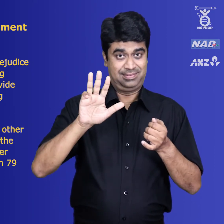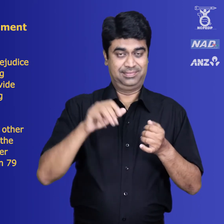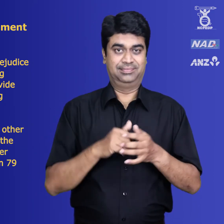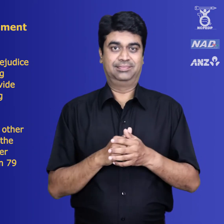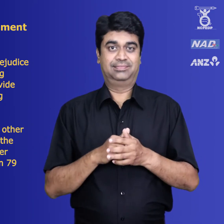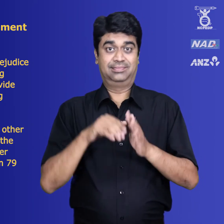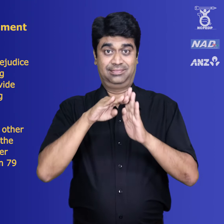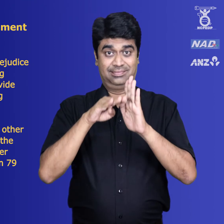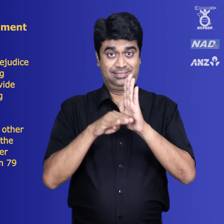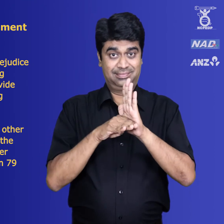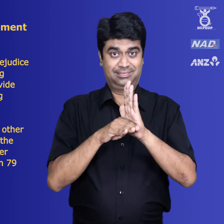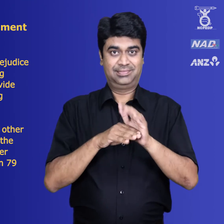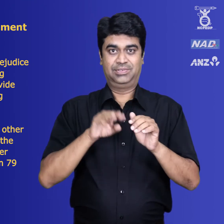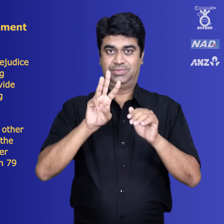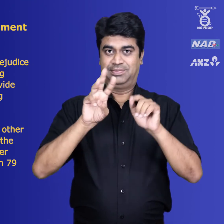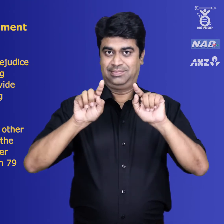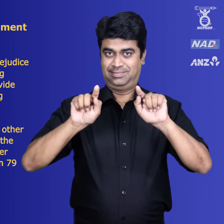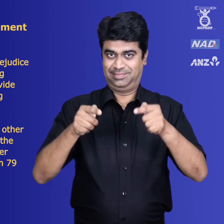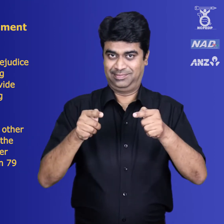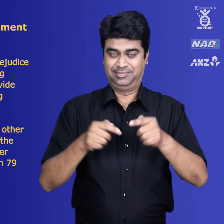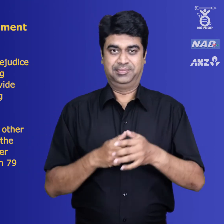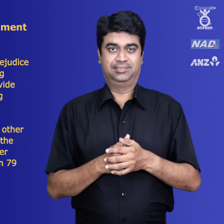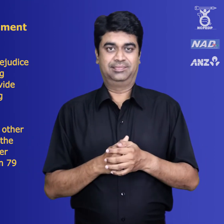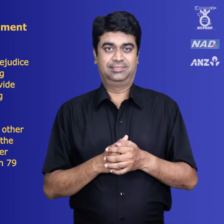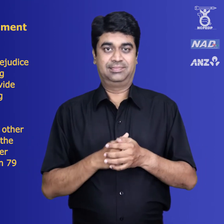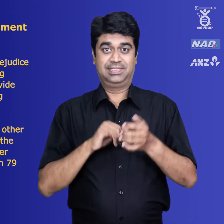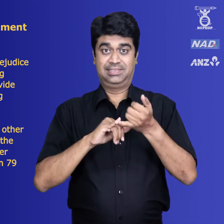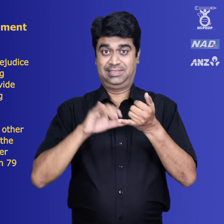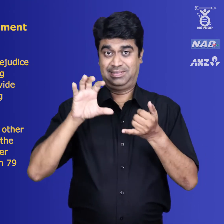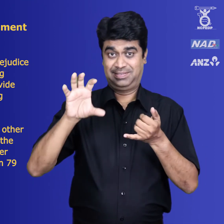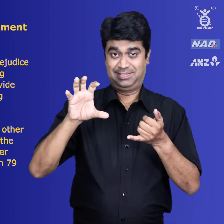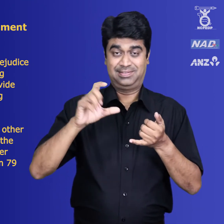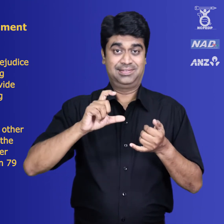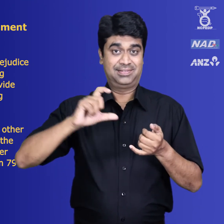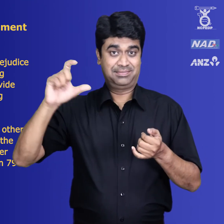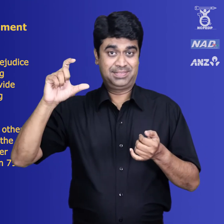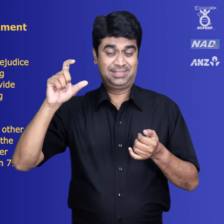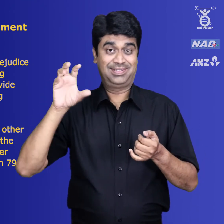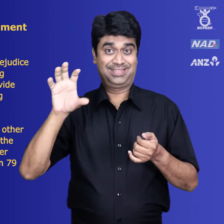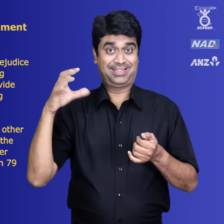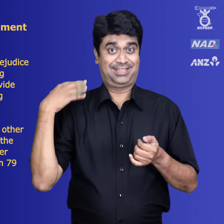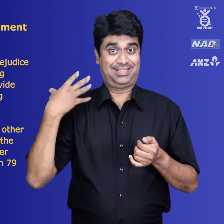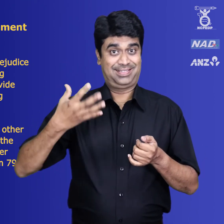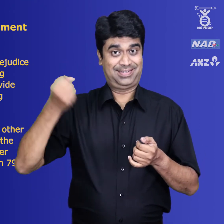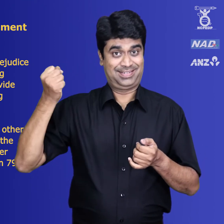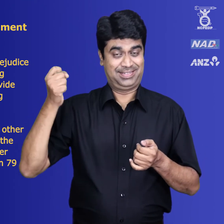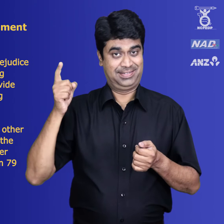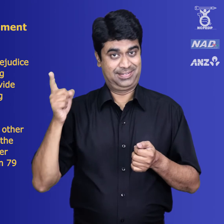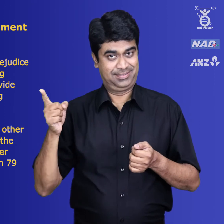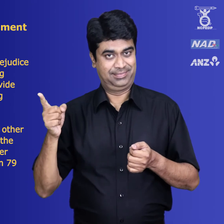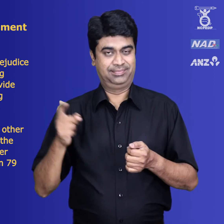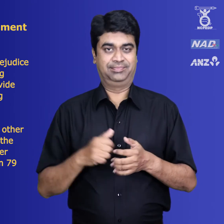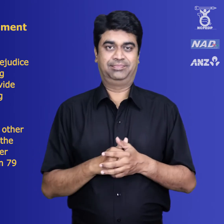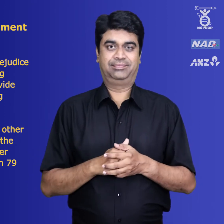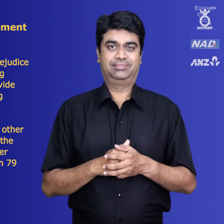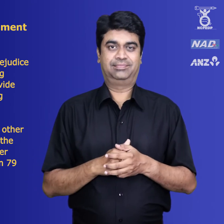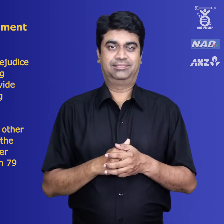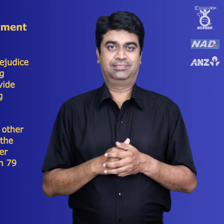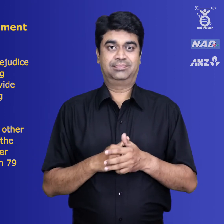Salaries, allowances and other conditions of services of the State Commissioner under subsection 3